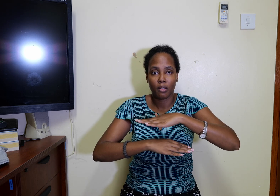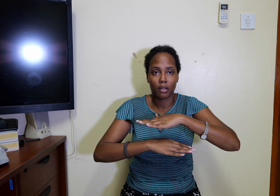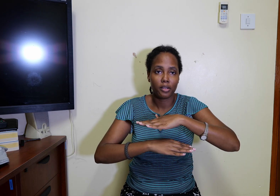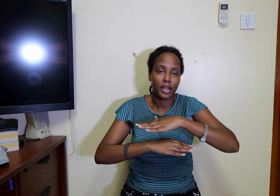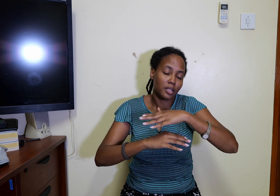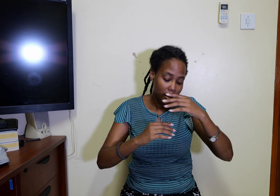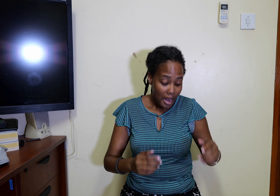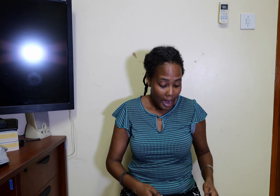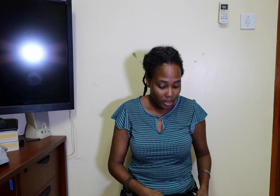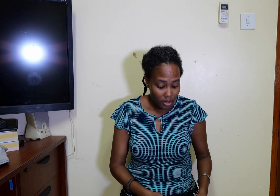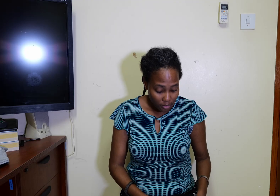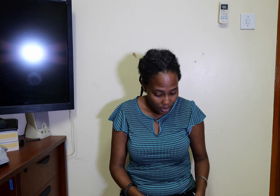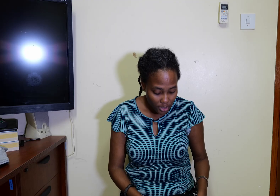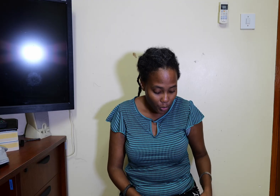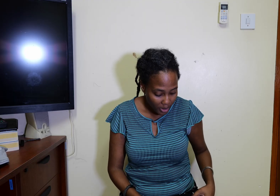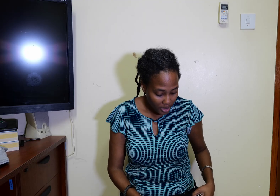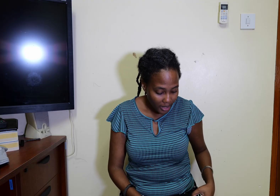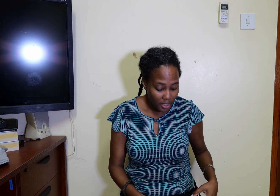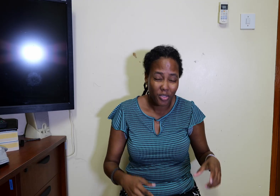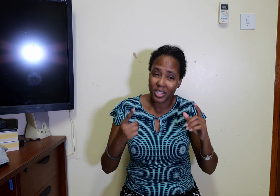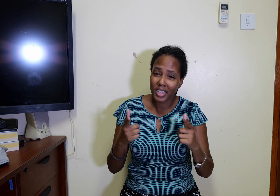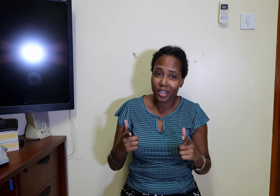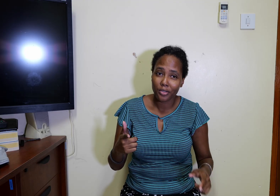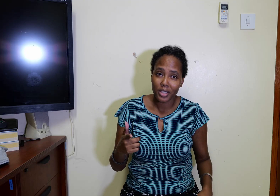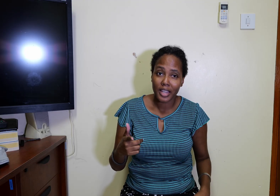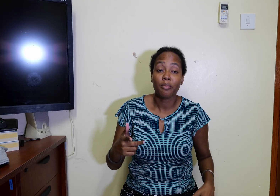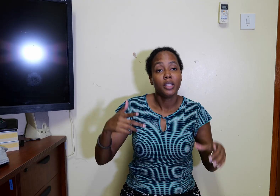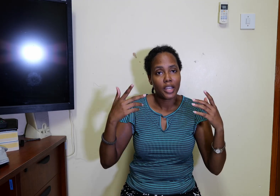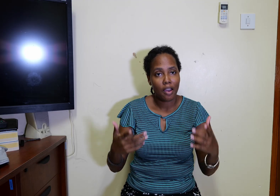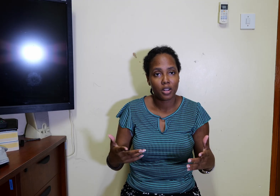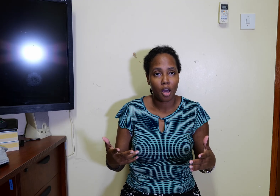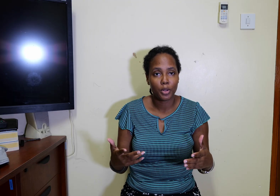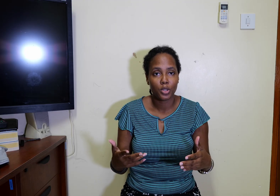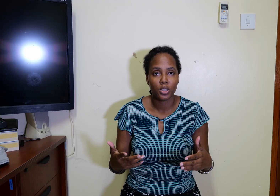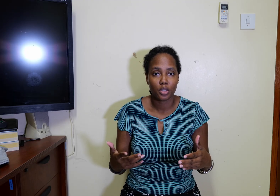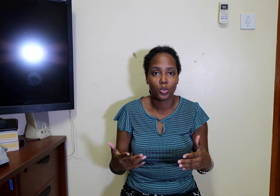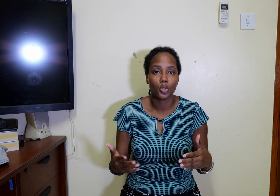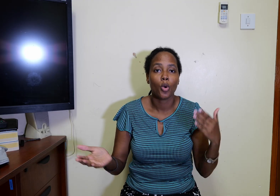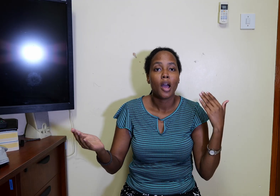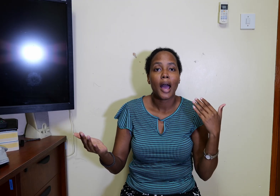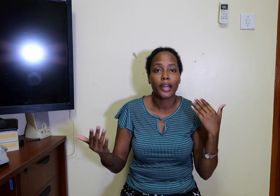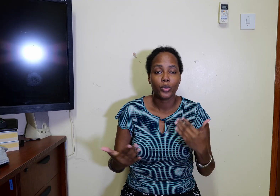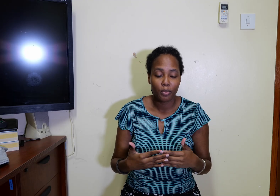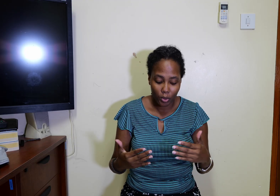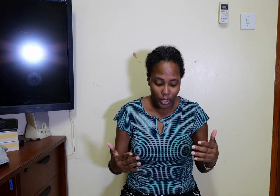All right. And the verse is repeated again. So if you didn't get the first time, you have another opportunity to do so. I do implore you